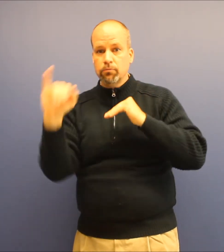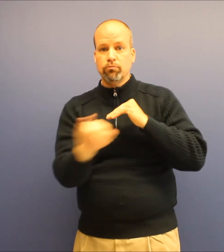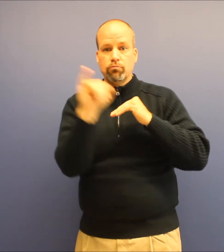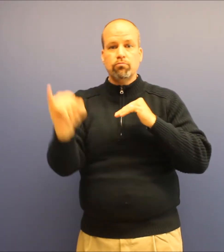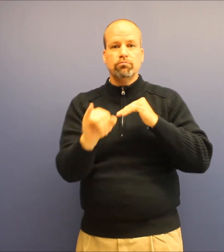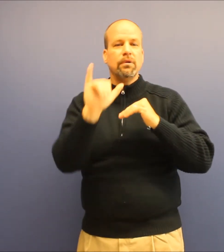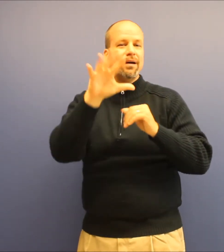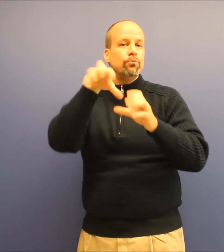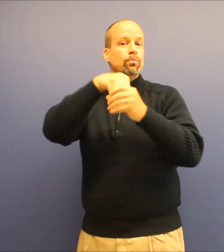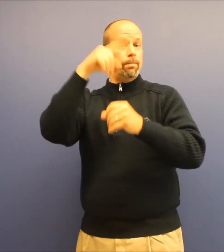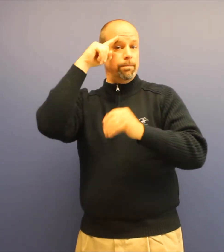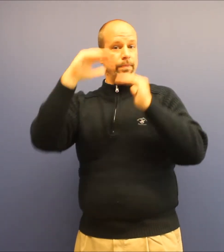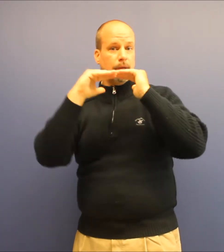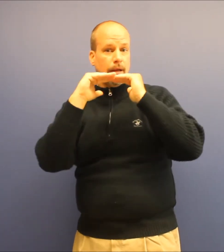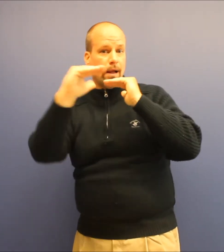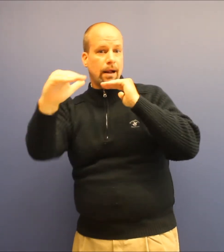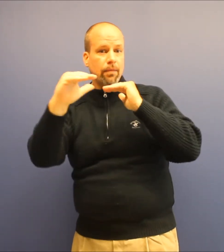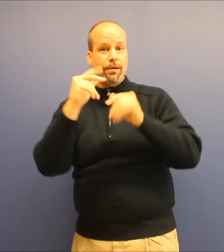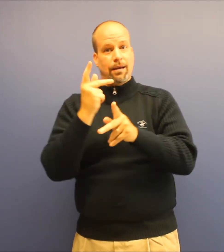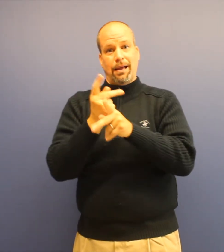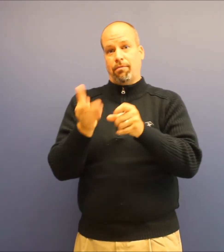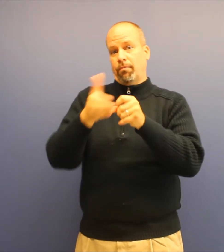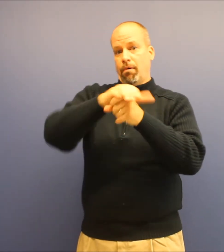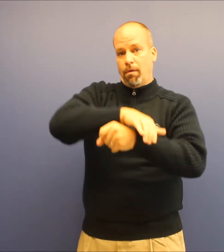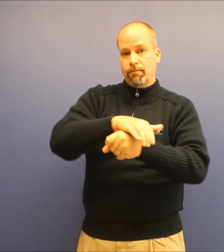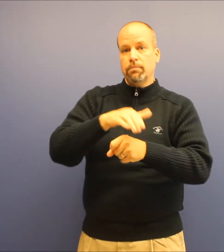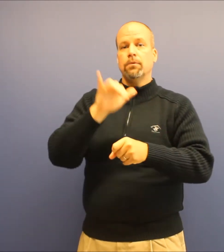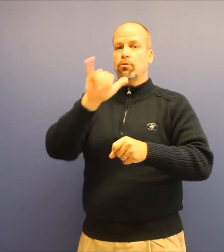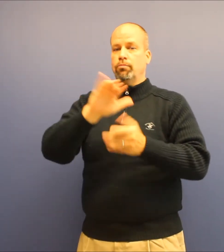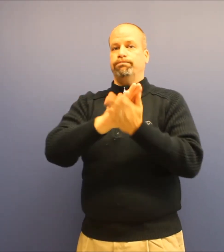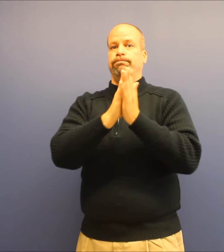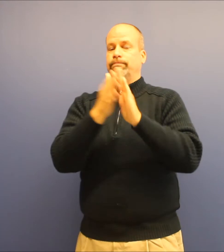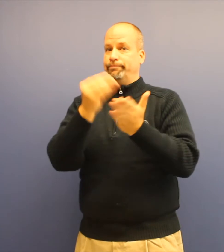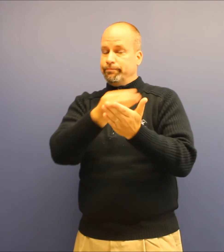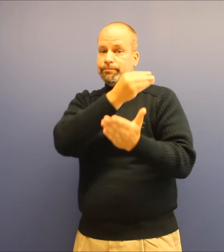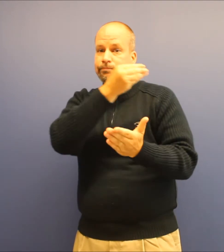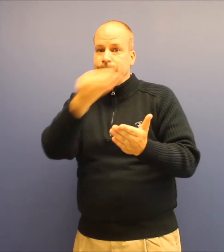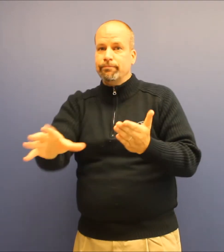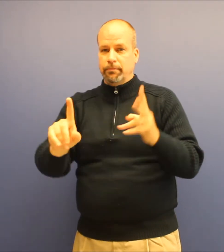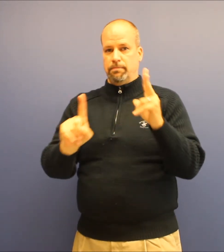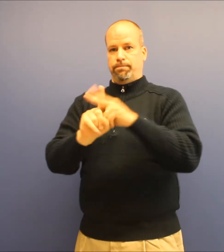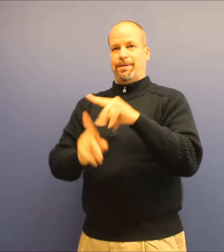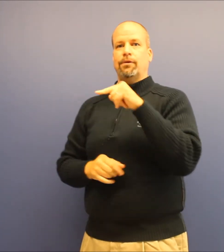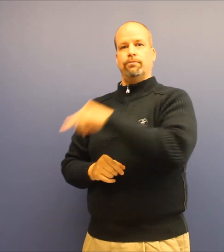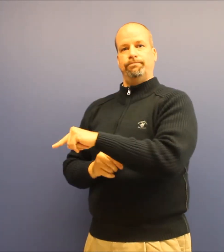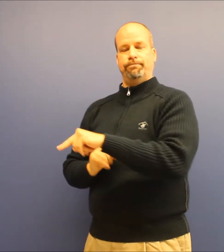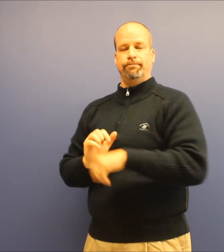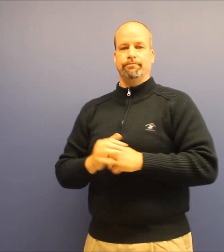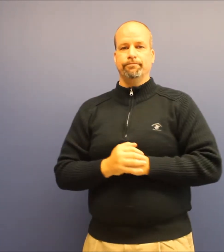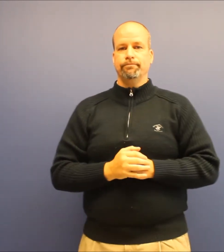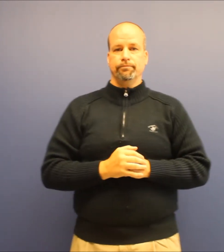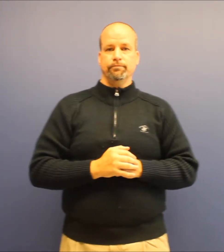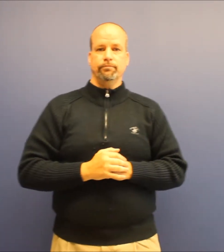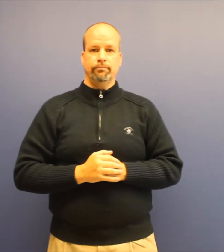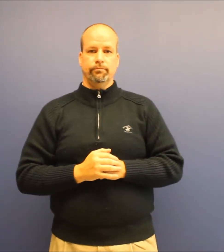health care, insurance that includes mental health care coverage could become extremely expensive, according to the